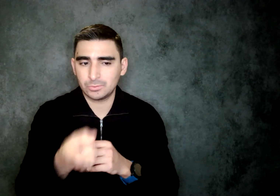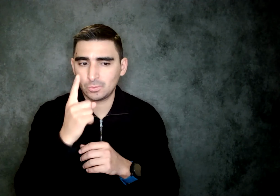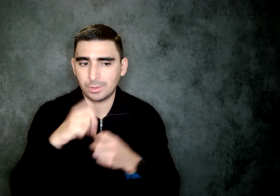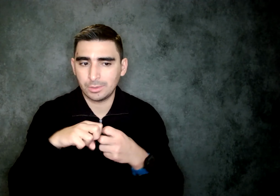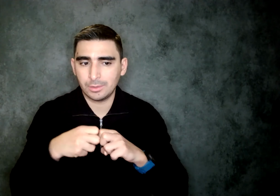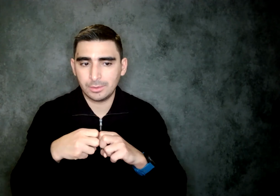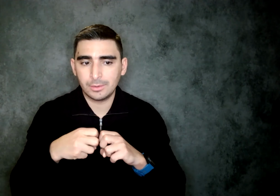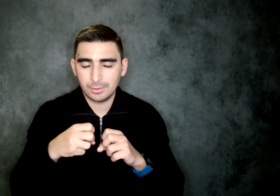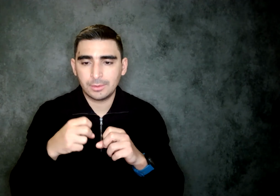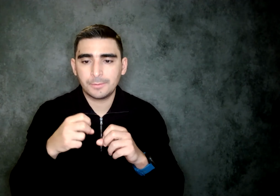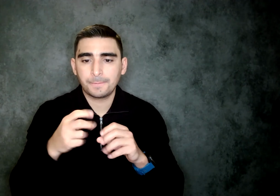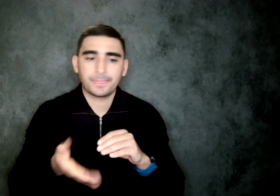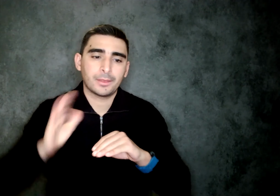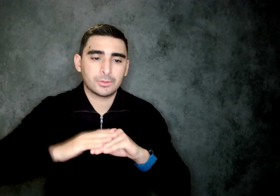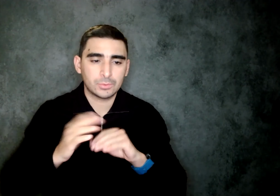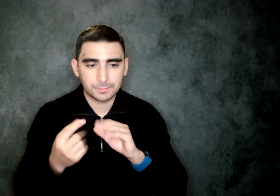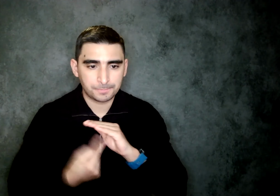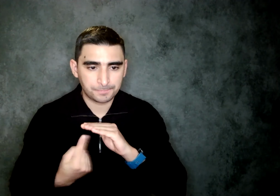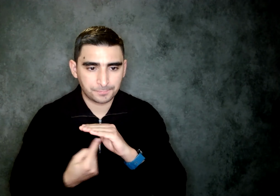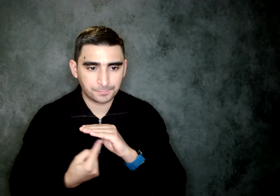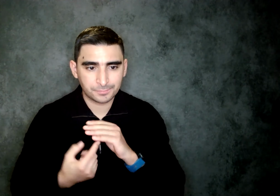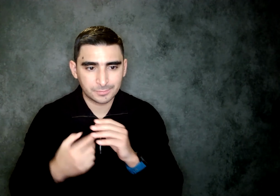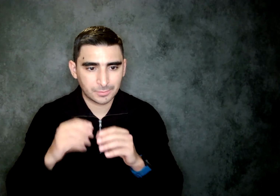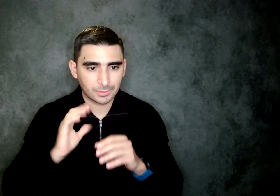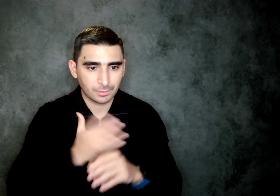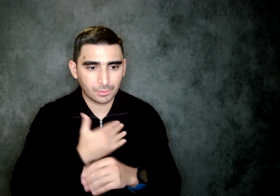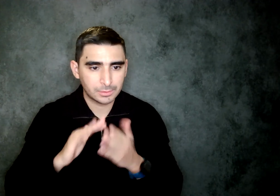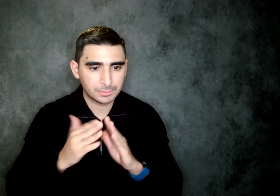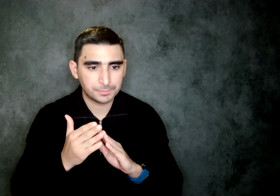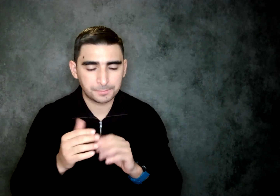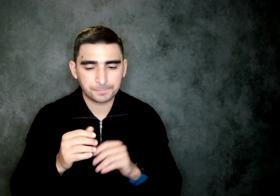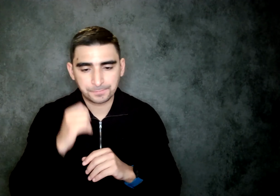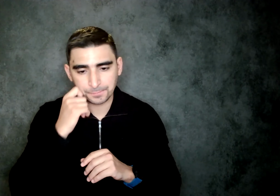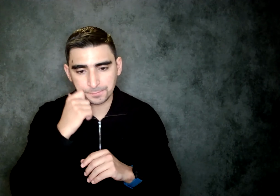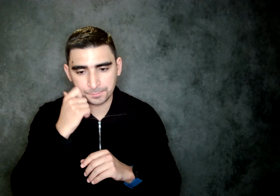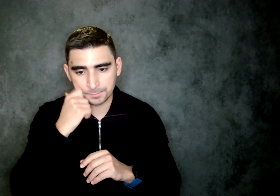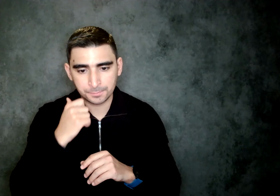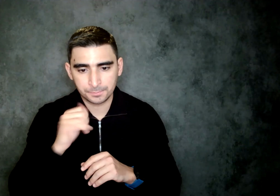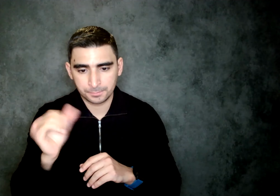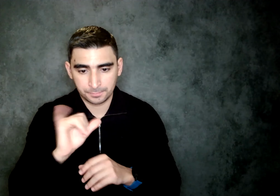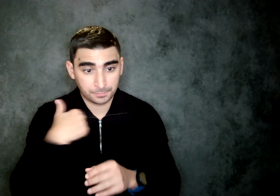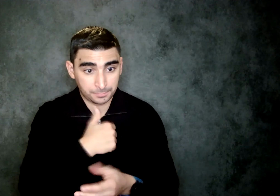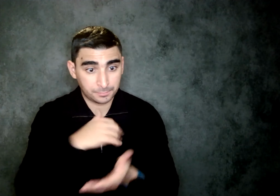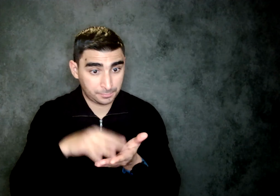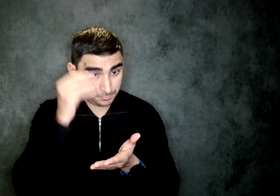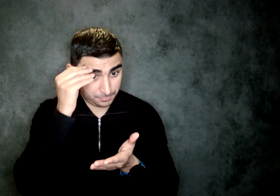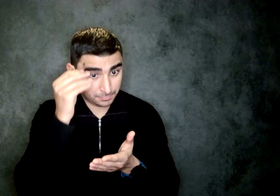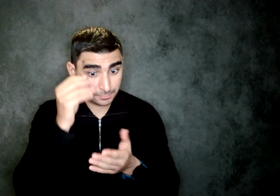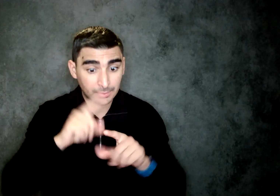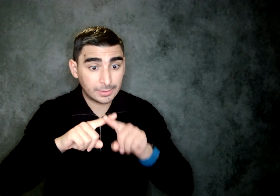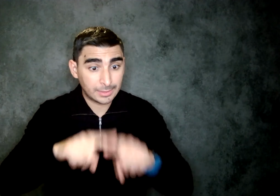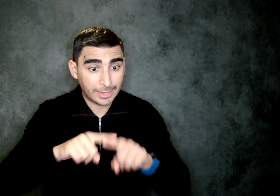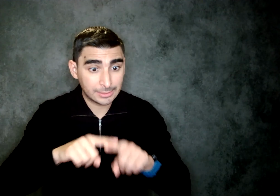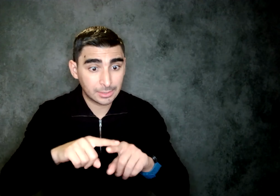increased isolation within our community. And we've learned also that the reliance on public transportation was